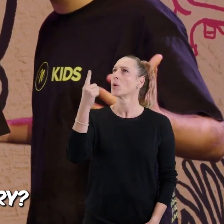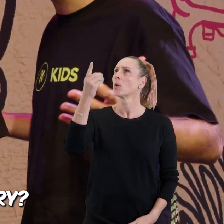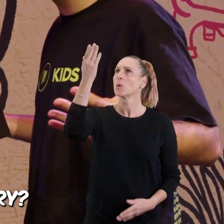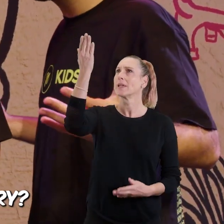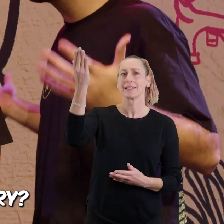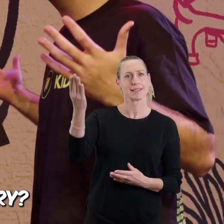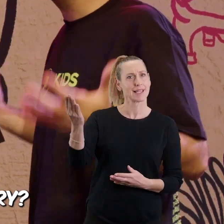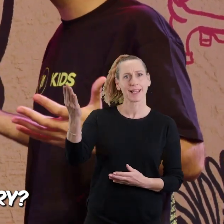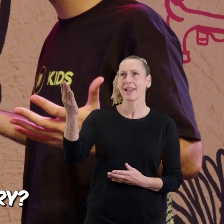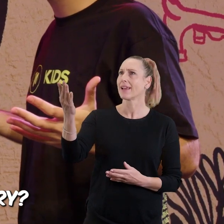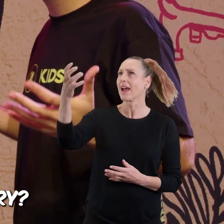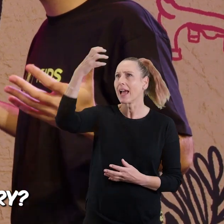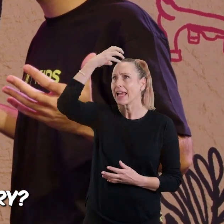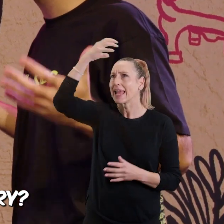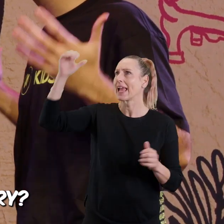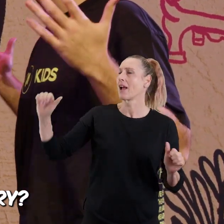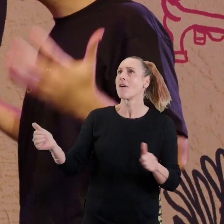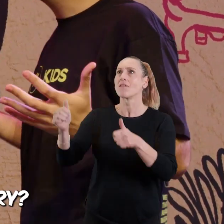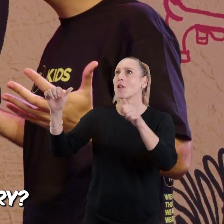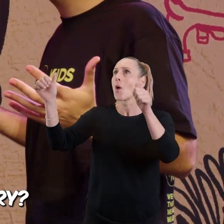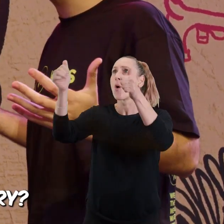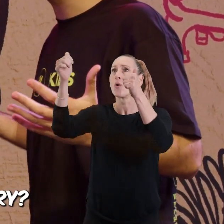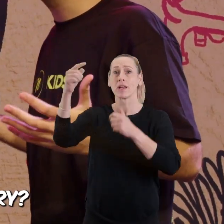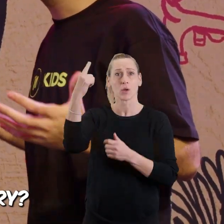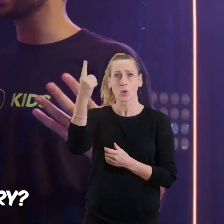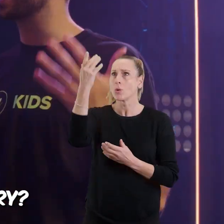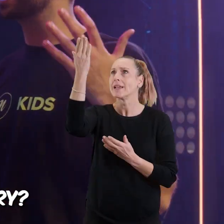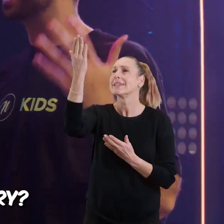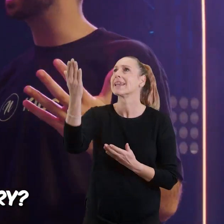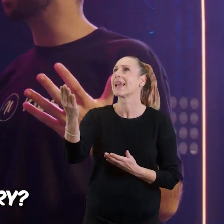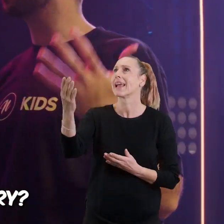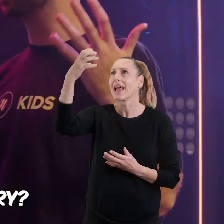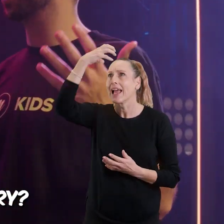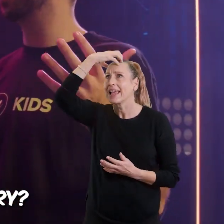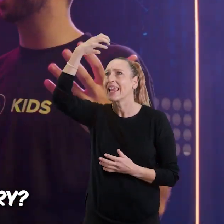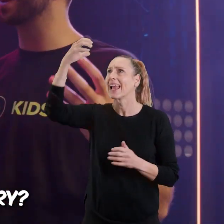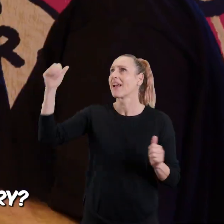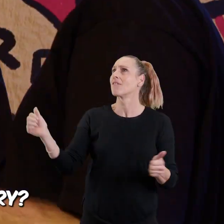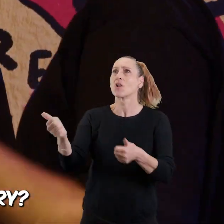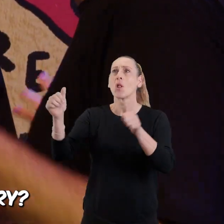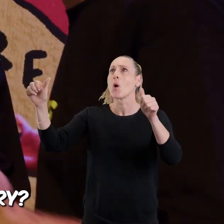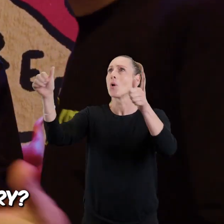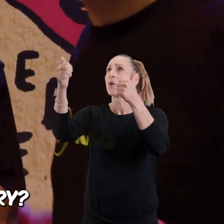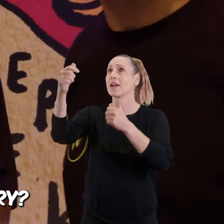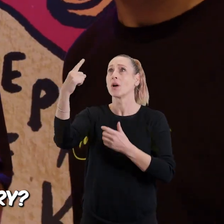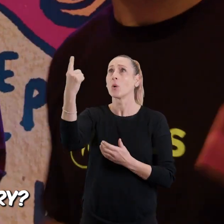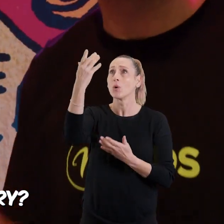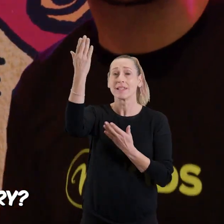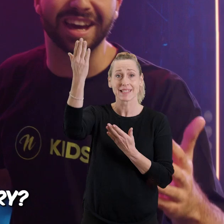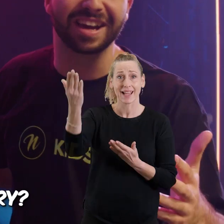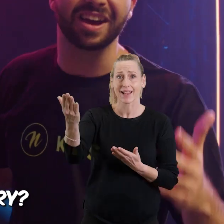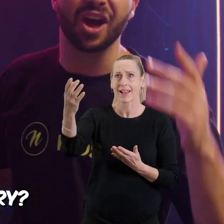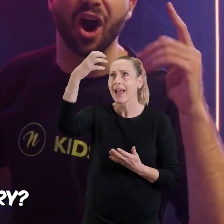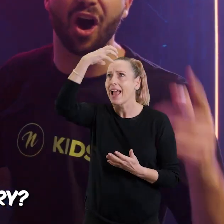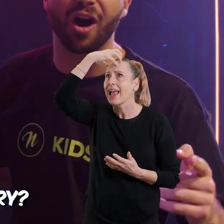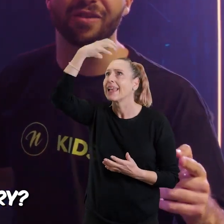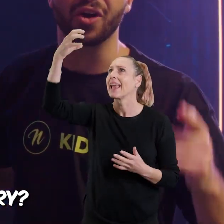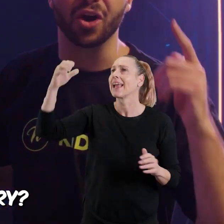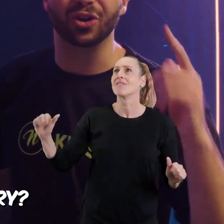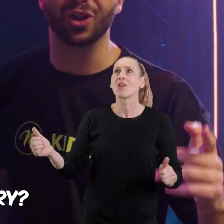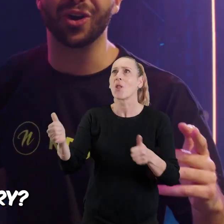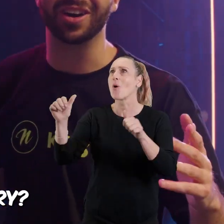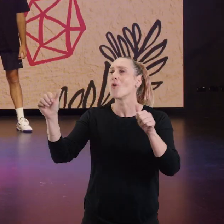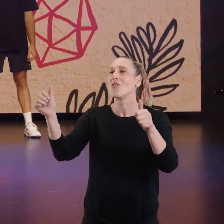Who is he, this King of glory? Who is he, this King of glory? Who is he, this King